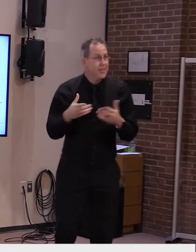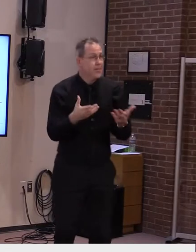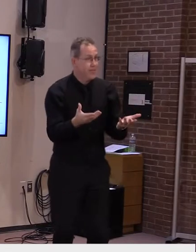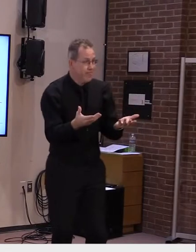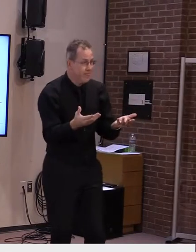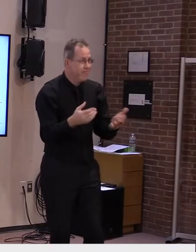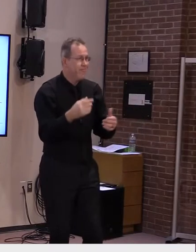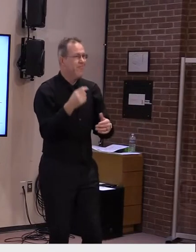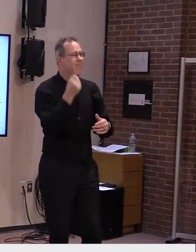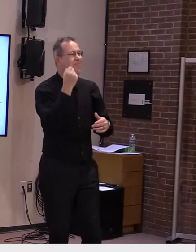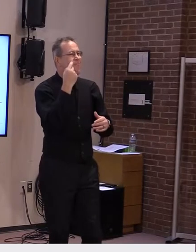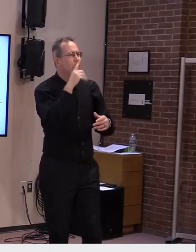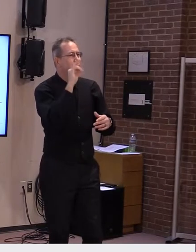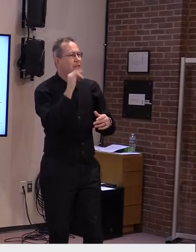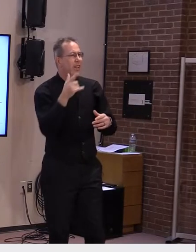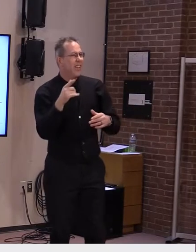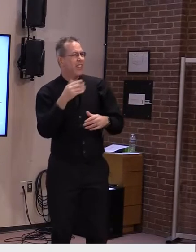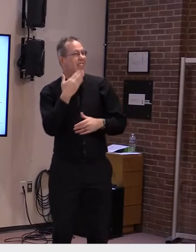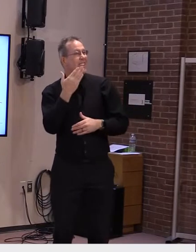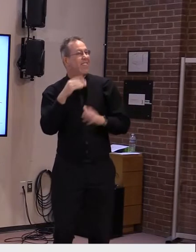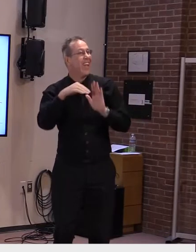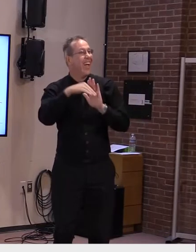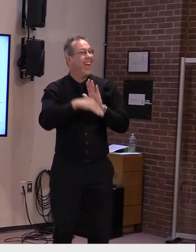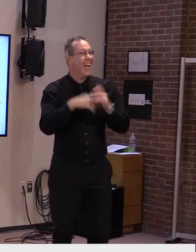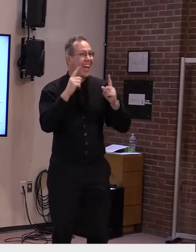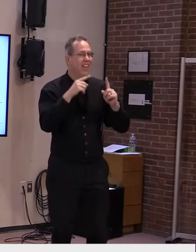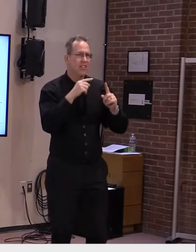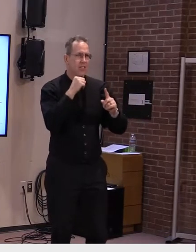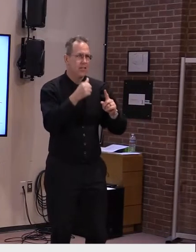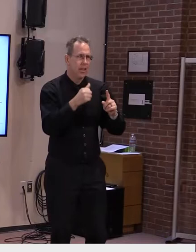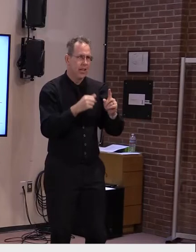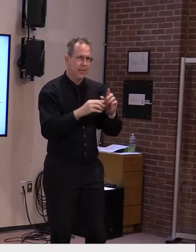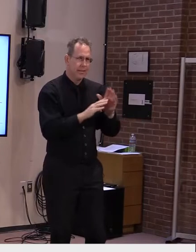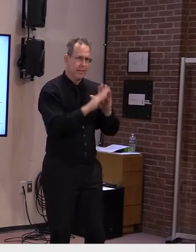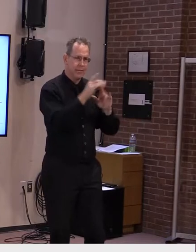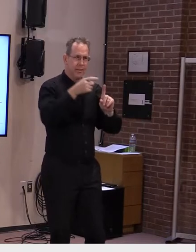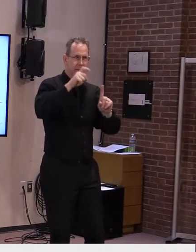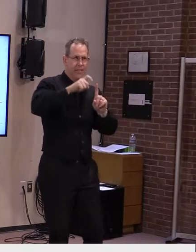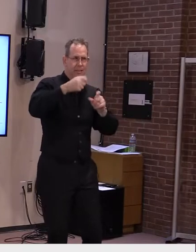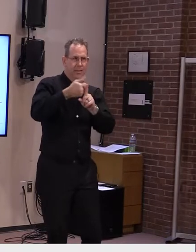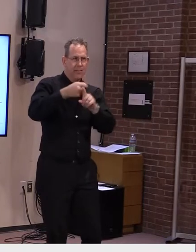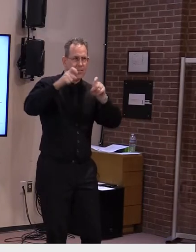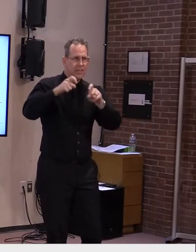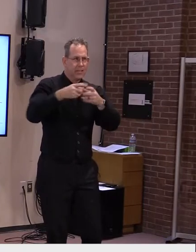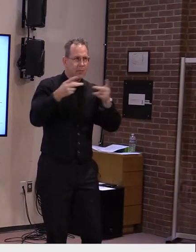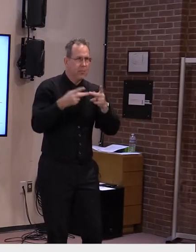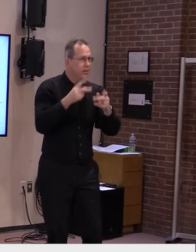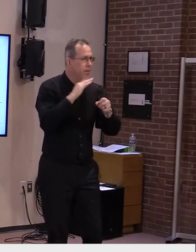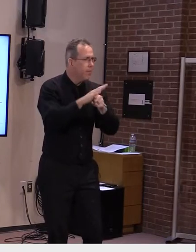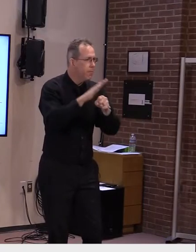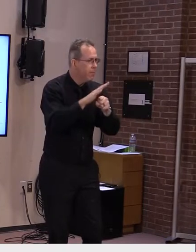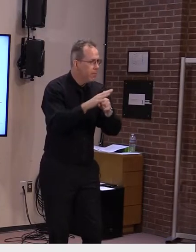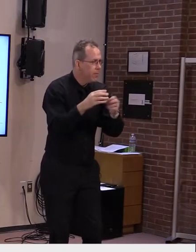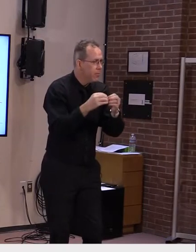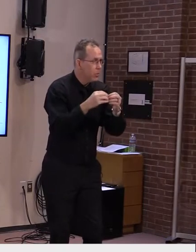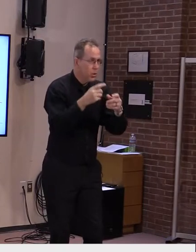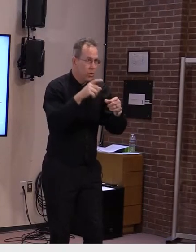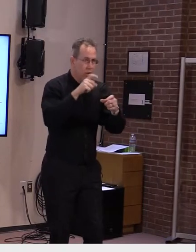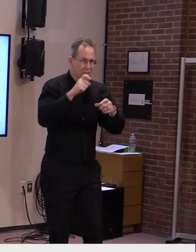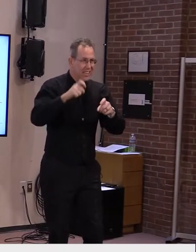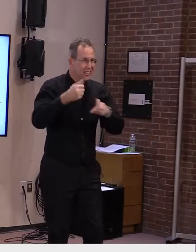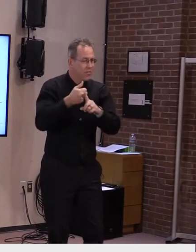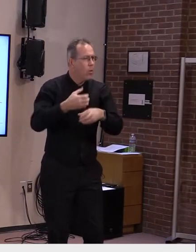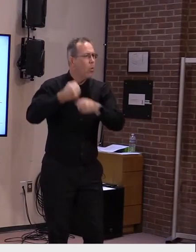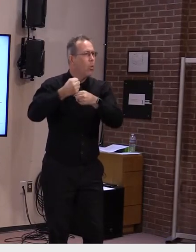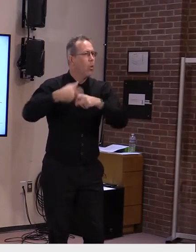not getting tested, and in some cases reporting being delayed. So a very similar pattern to what we saw last year. That would indicate